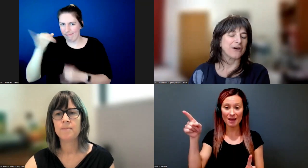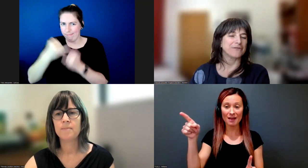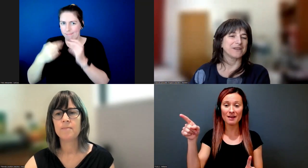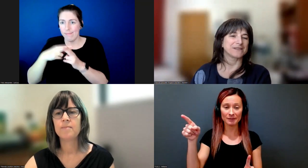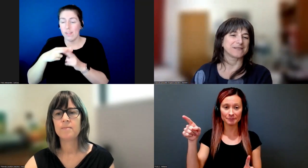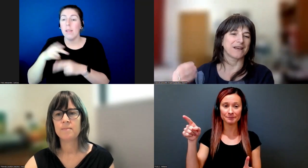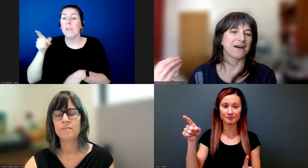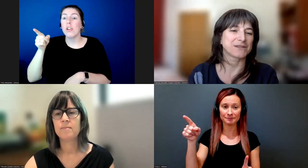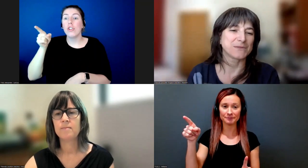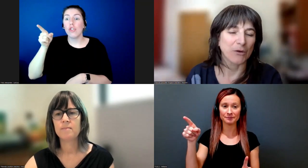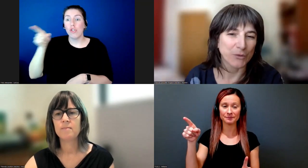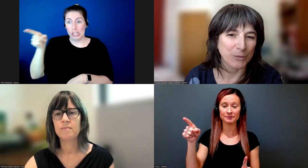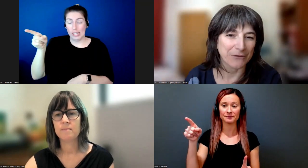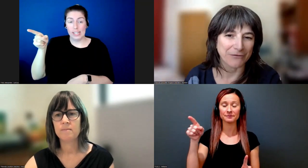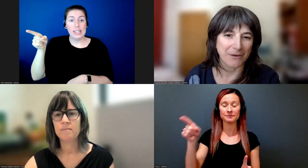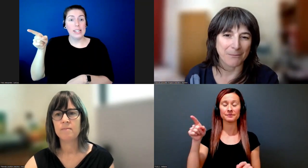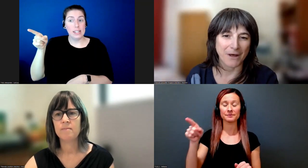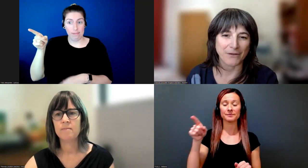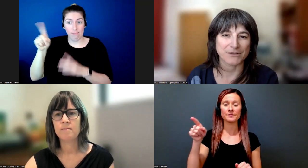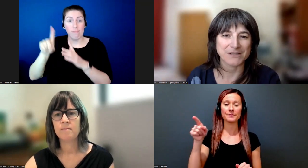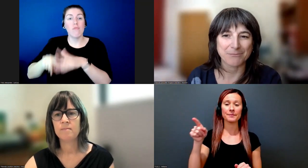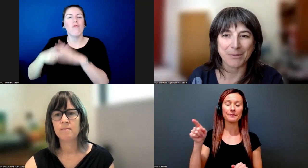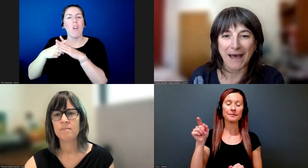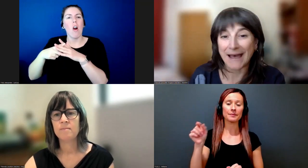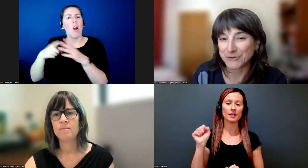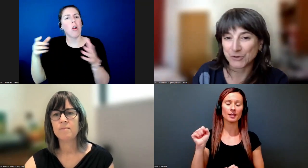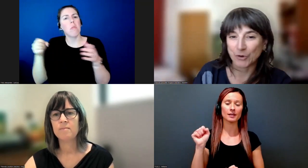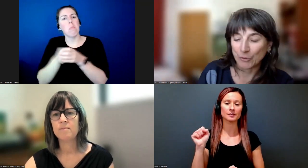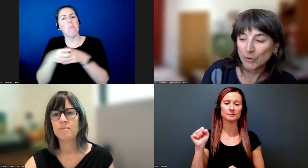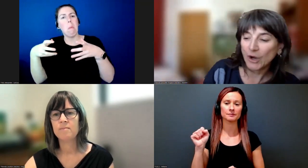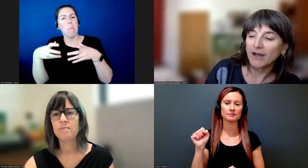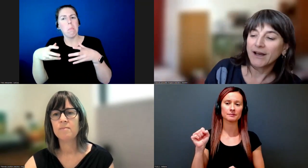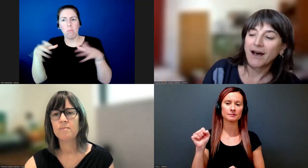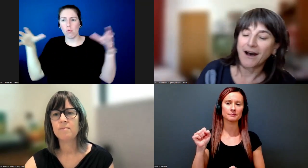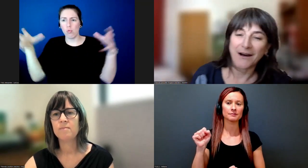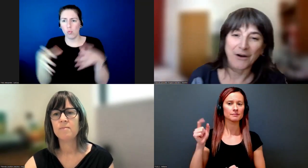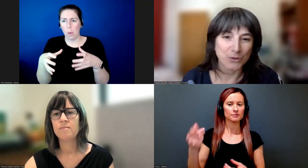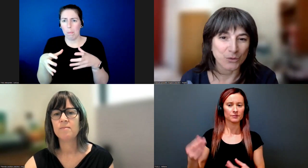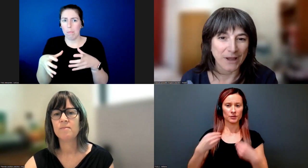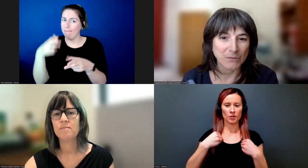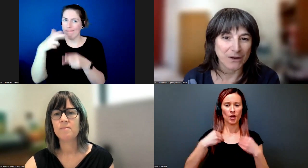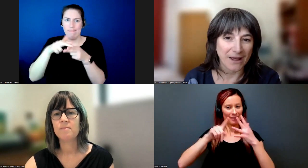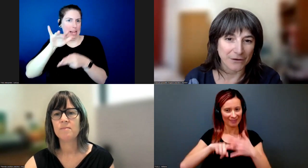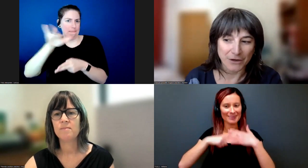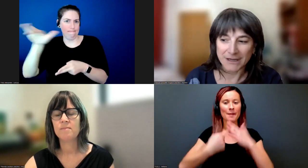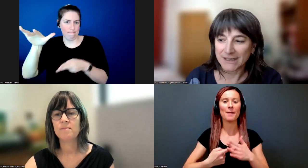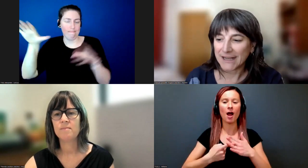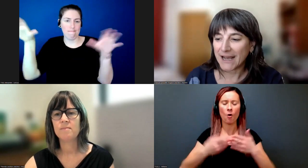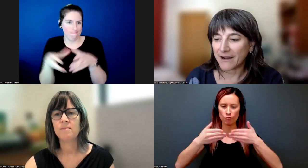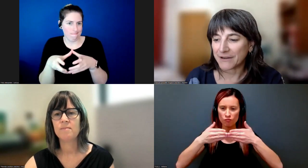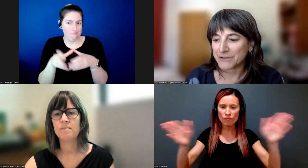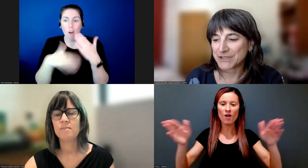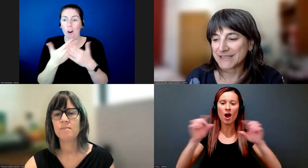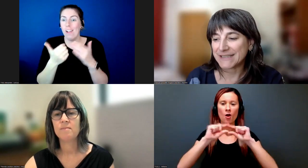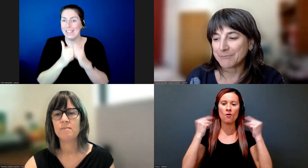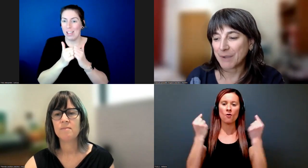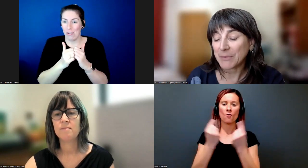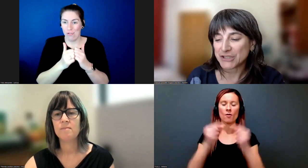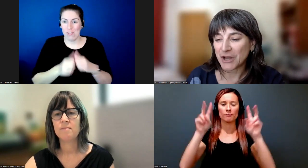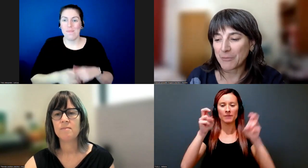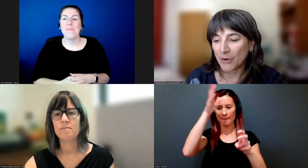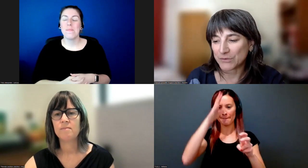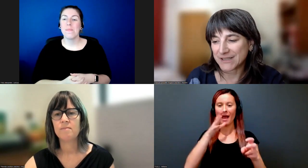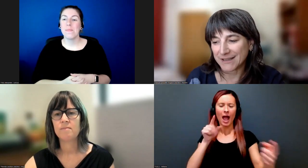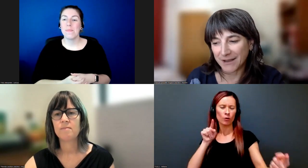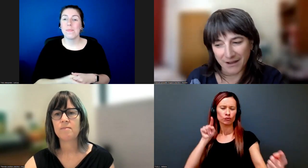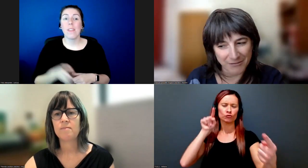point of this small group of mothers, Parents Jusqu'au Bout, who came together. She published